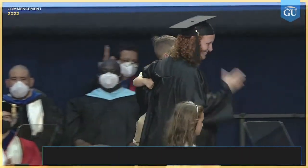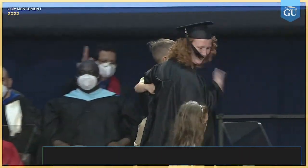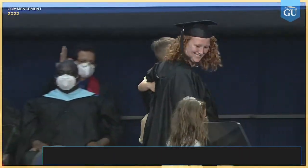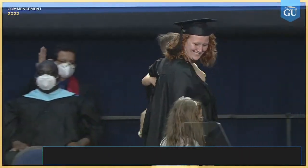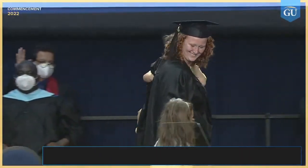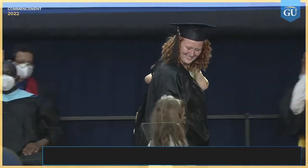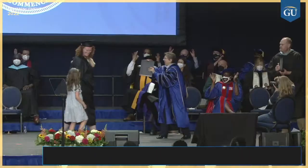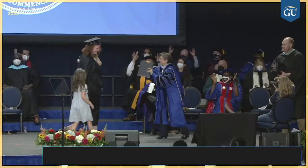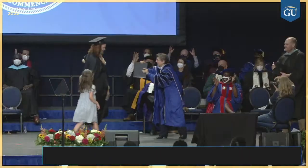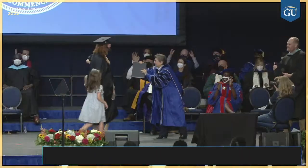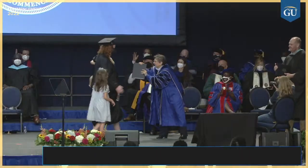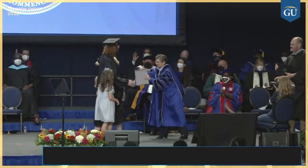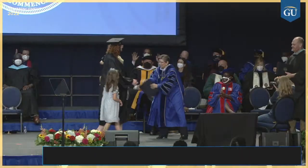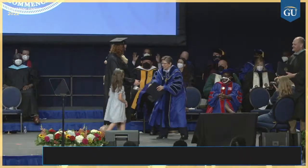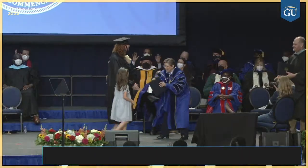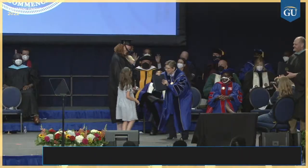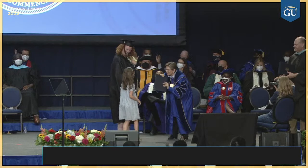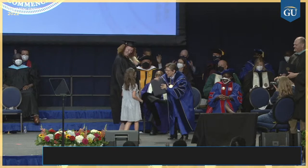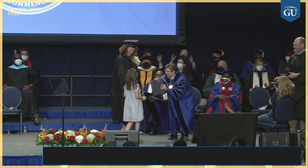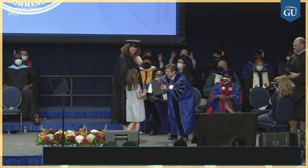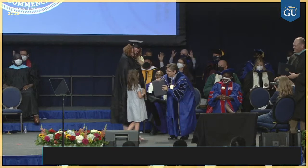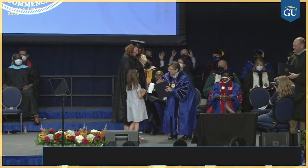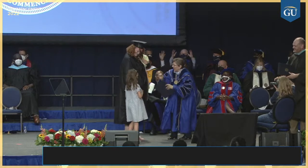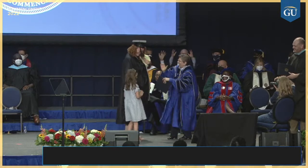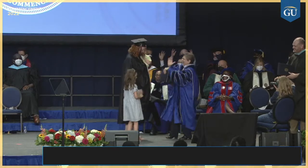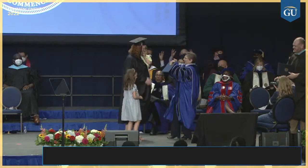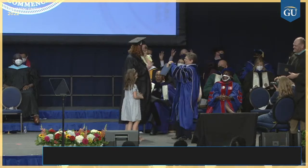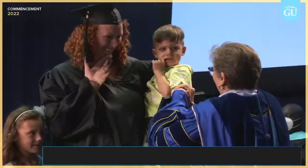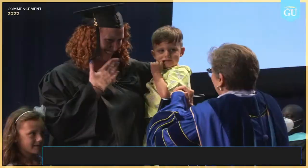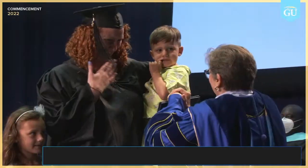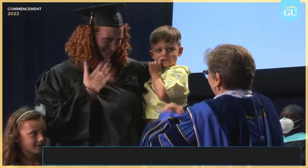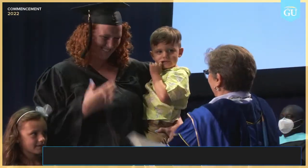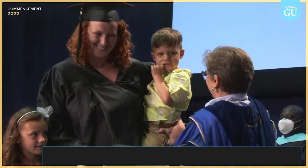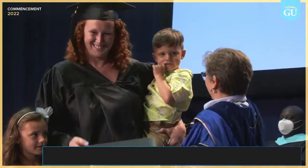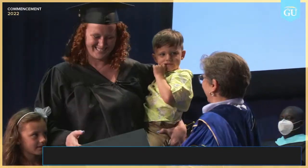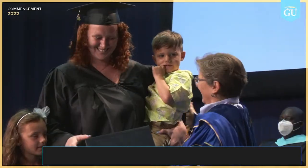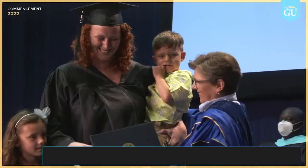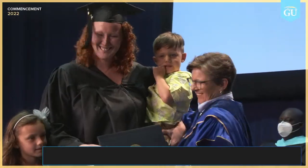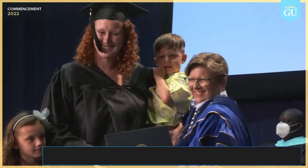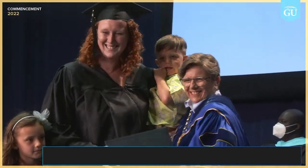Kimberly Gonzalez, Bachelor of Arts, magna cum laude.